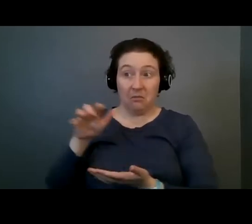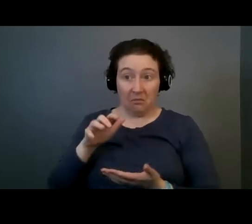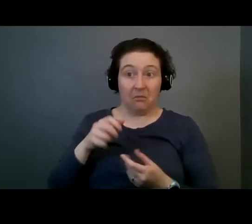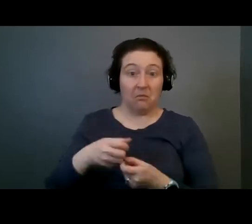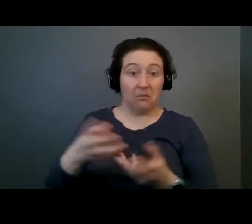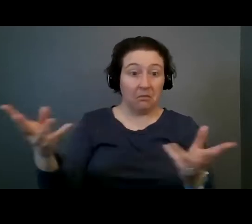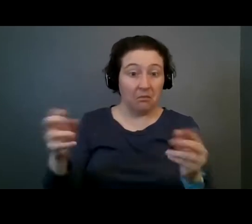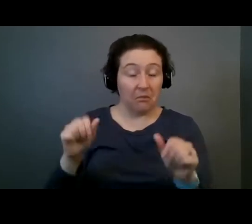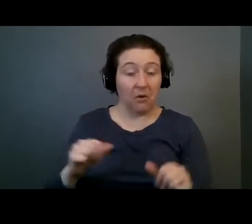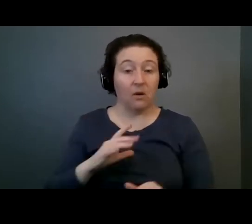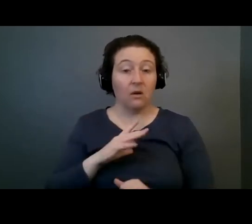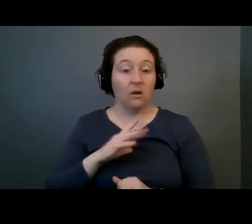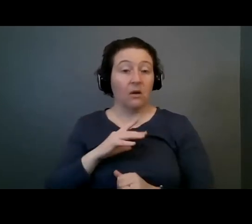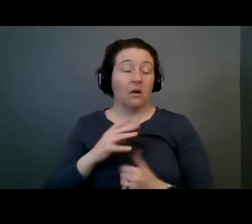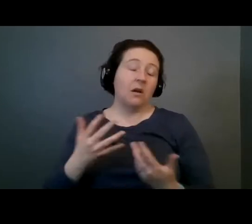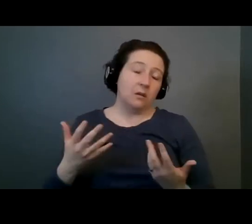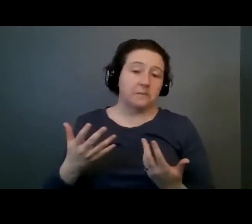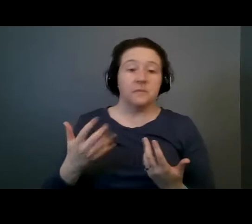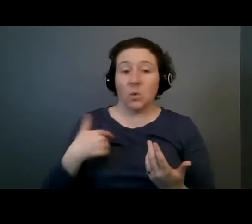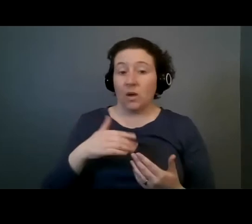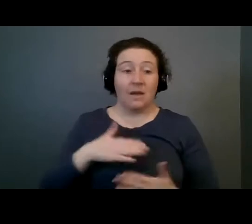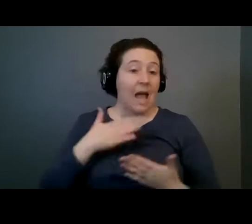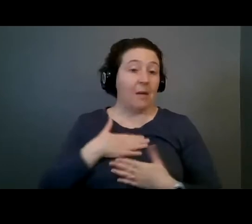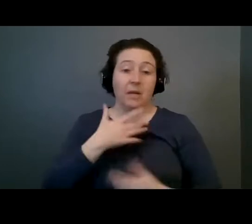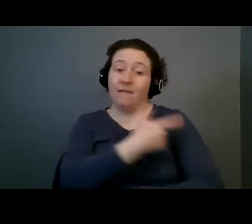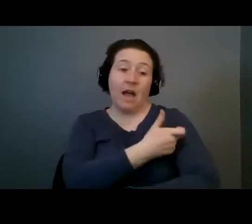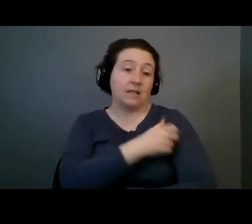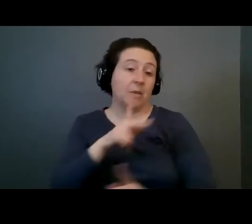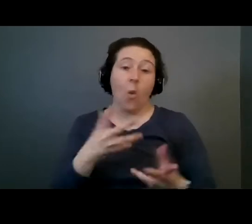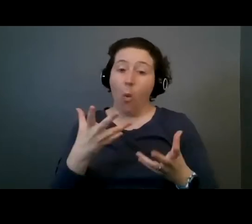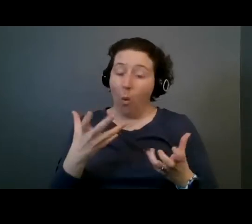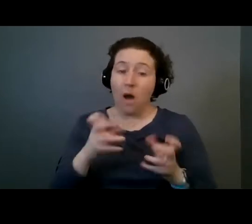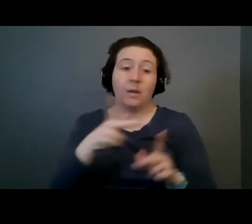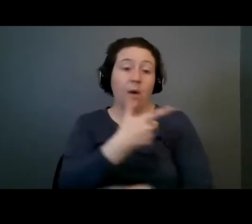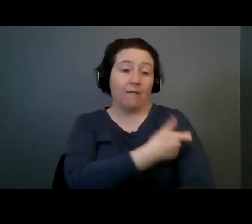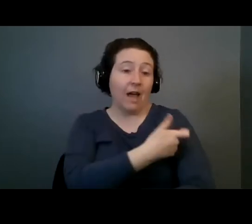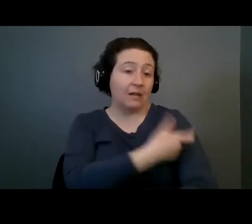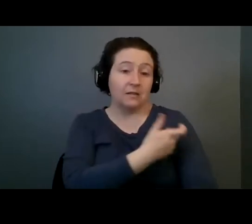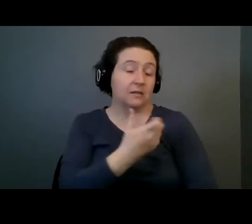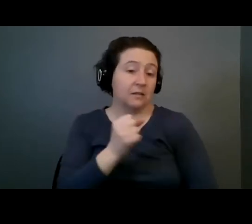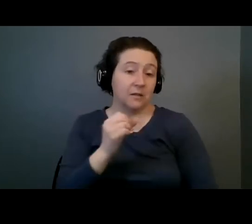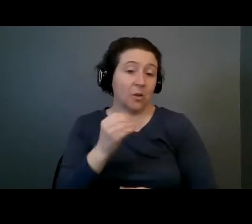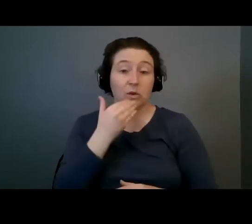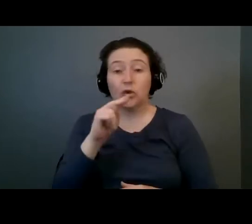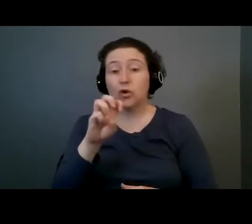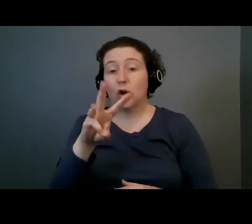So, we're happy to vaccinate people. We want everyone to be vaccinated. So that's good